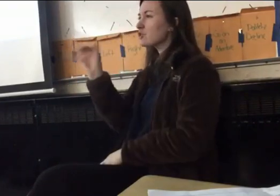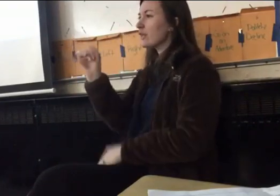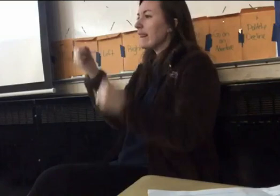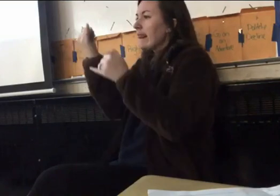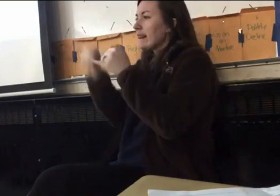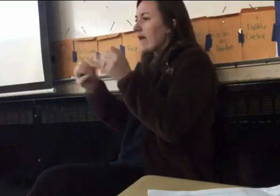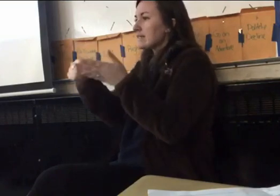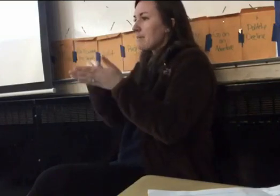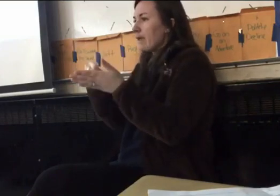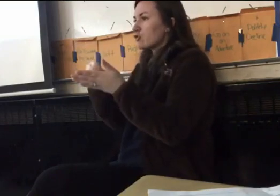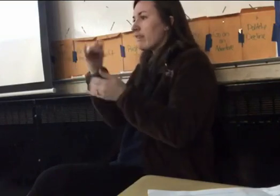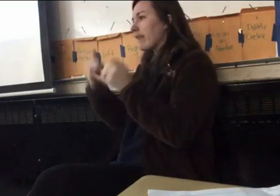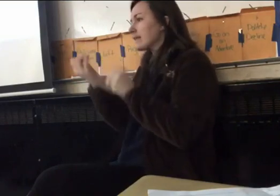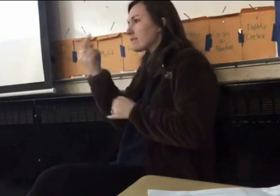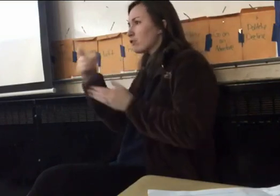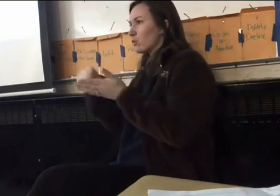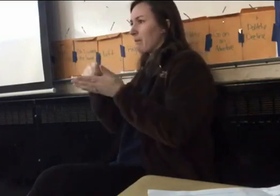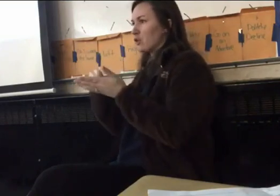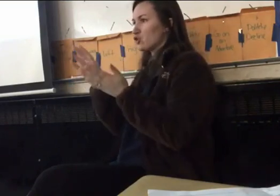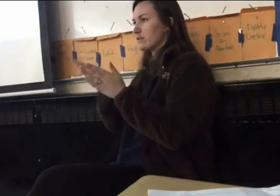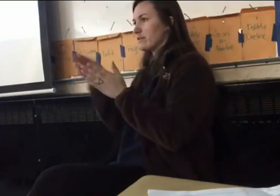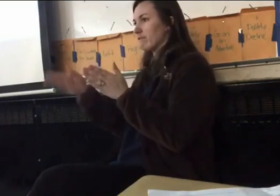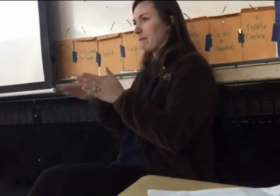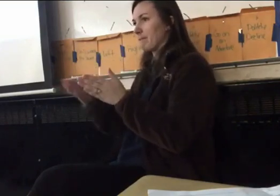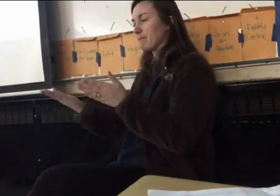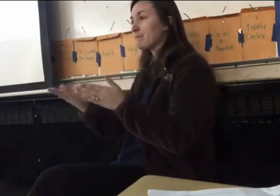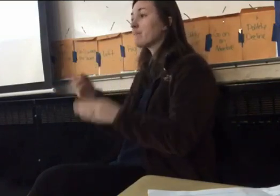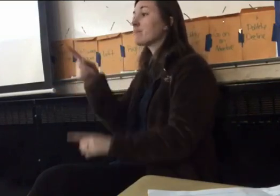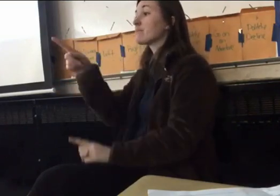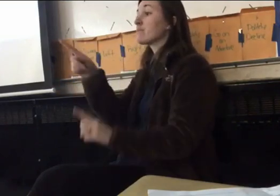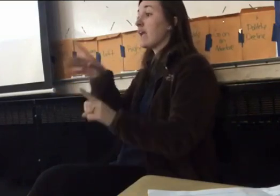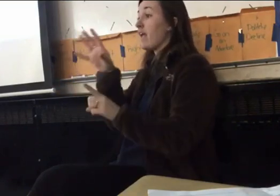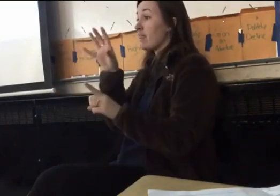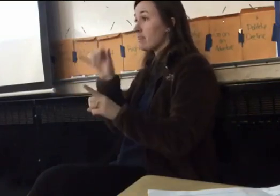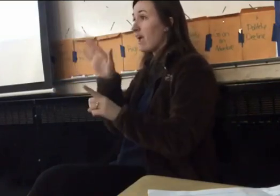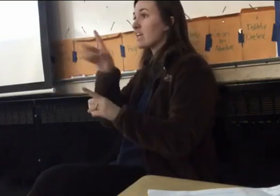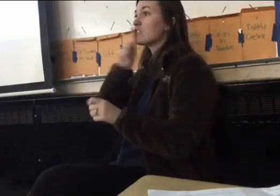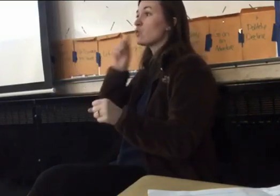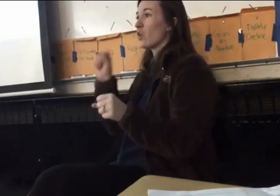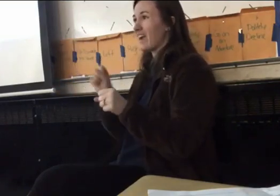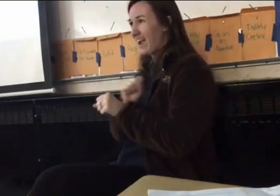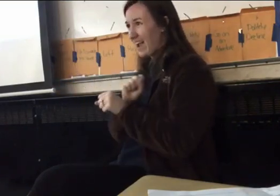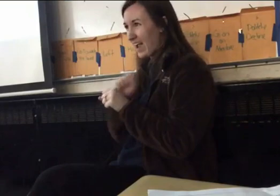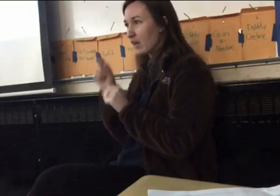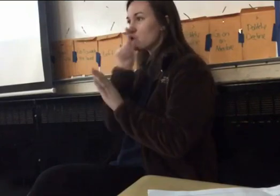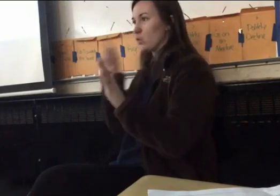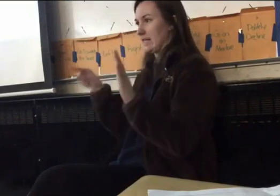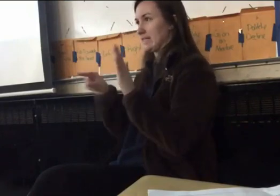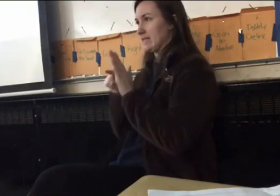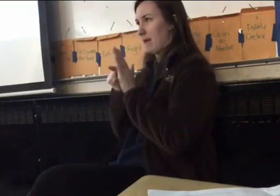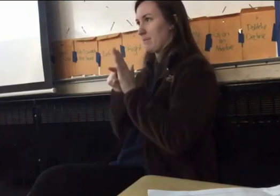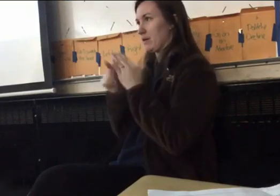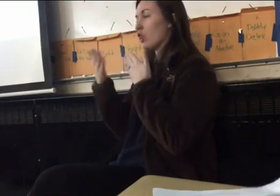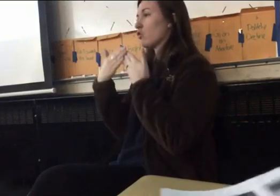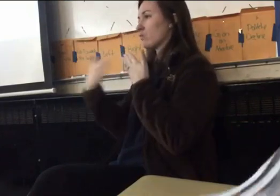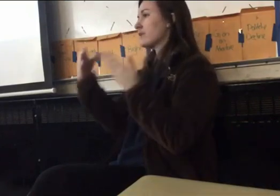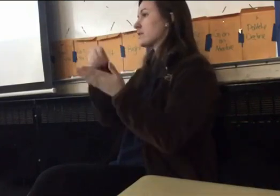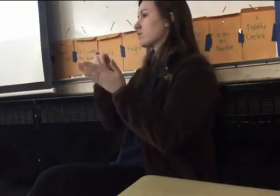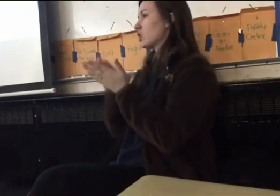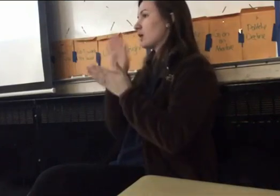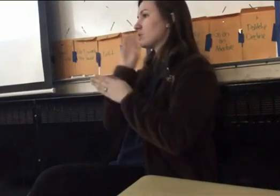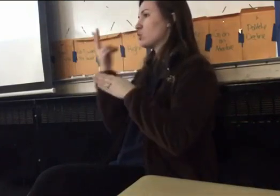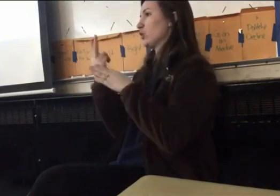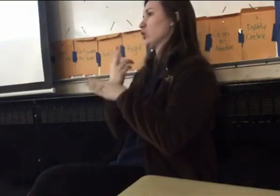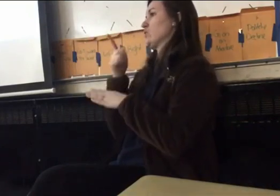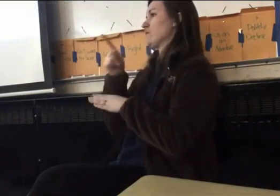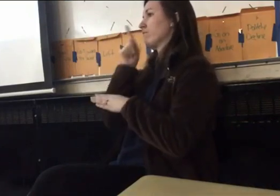last pages. That is your actual assignment. The rest are the documents that you're going to be using for that